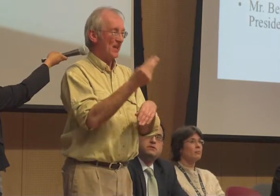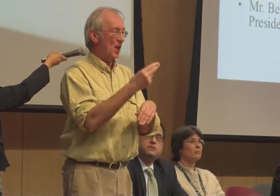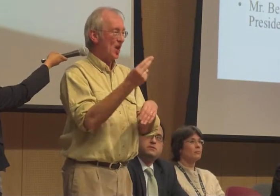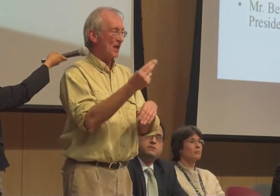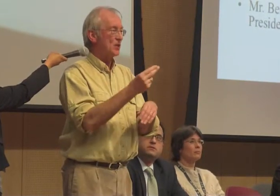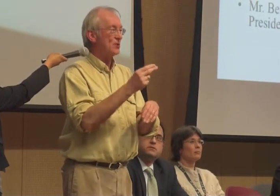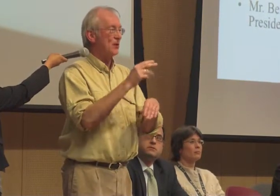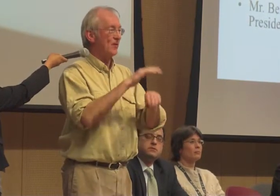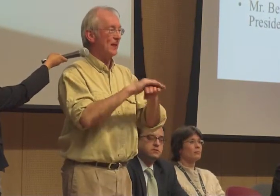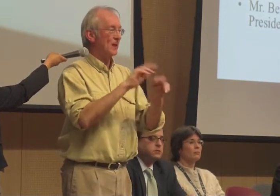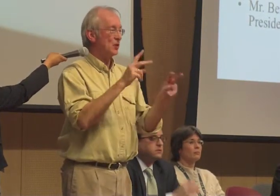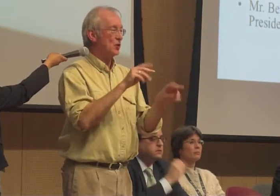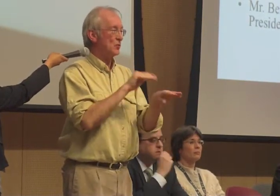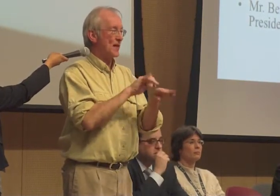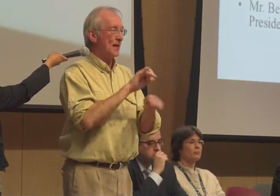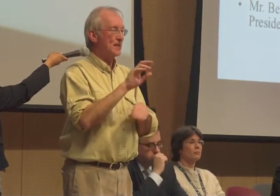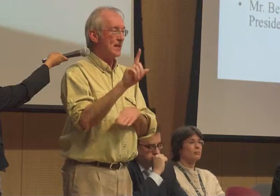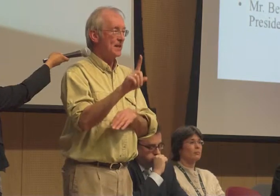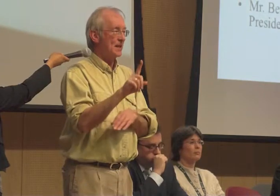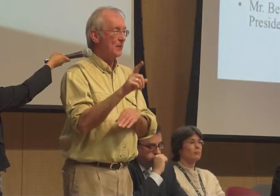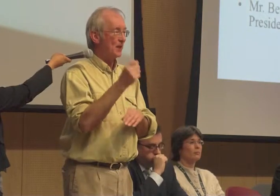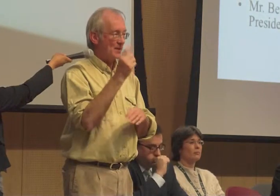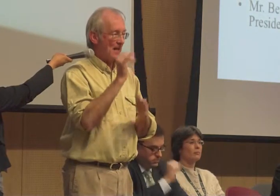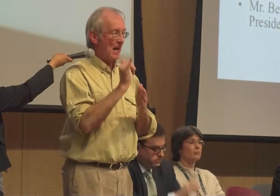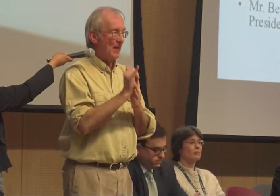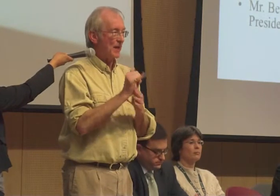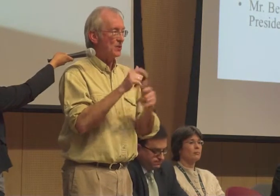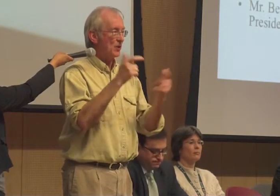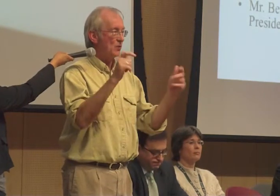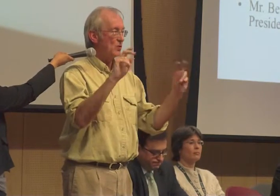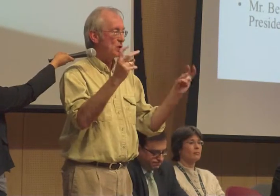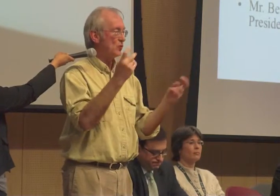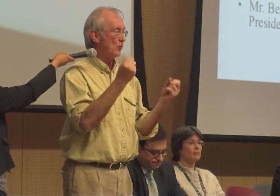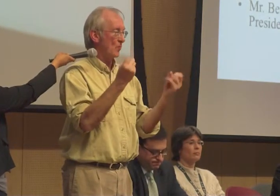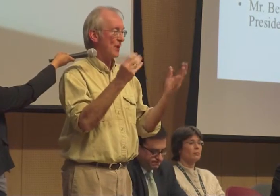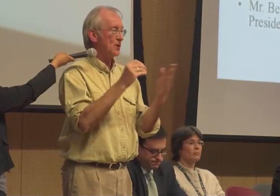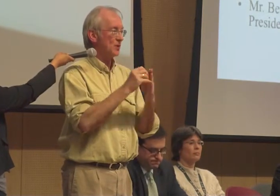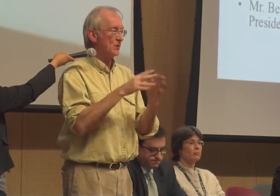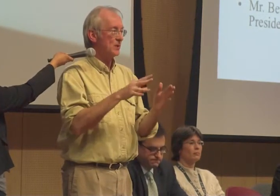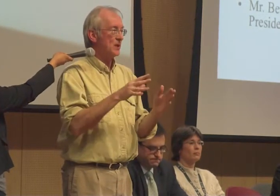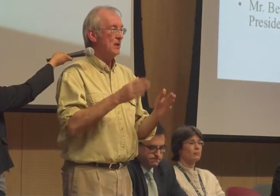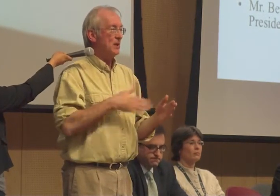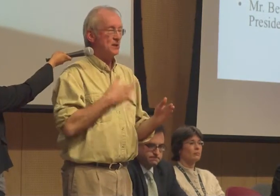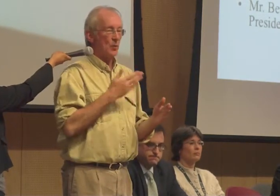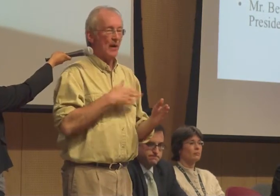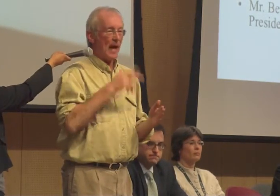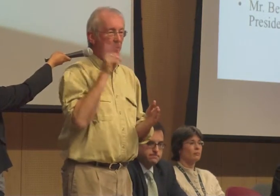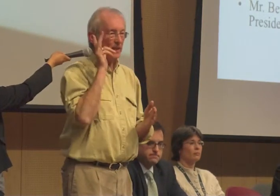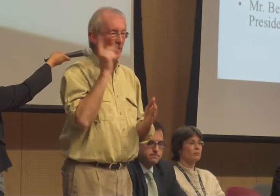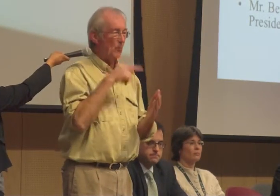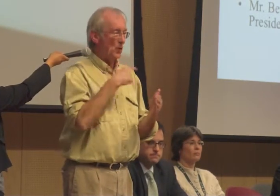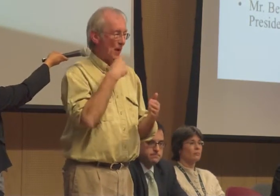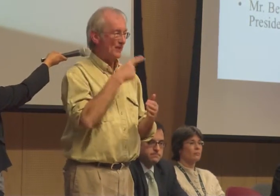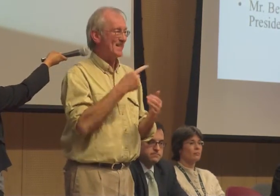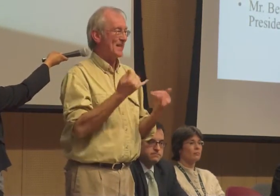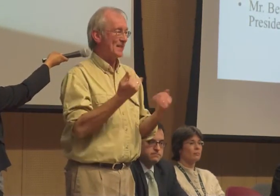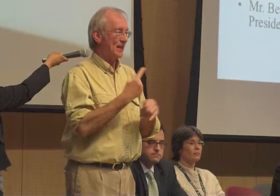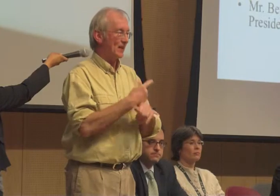a long history of English issues at NTID. We understand that it's a huge issue for many students, so we're happy to hear what you have to say